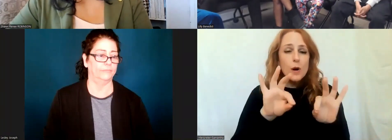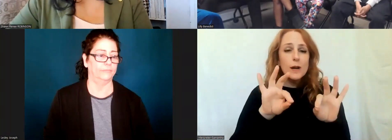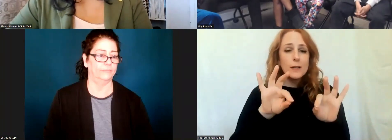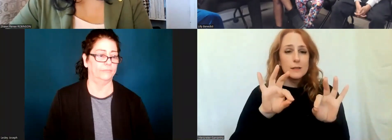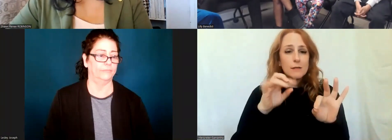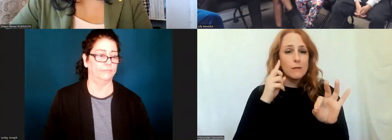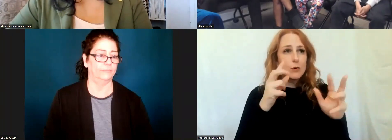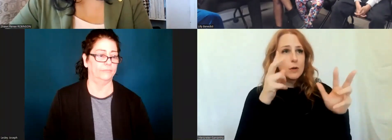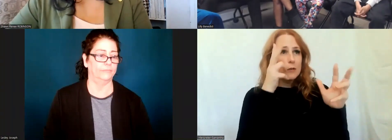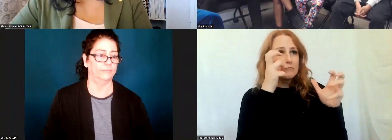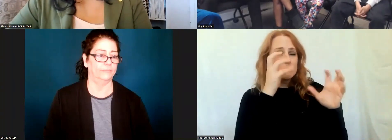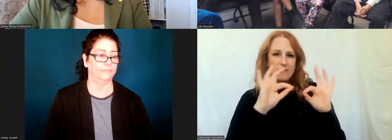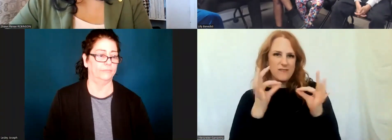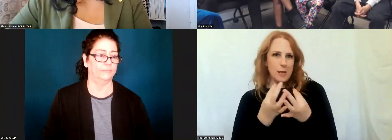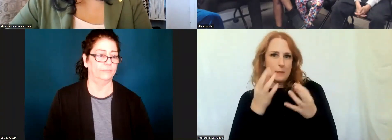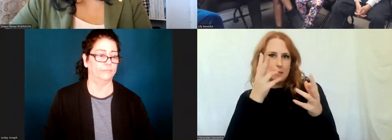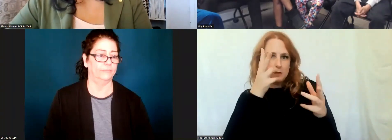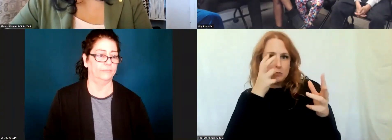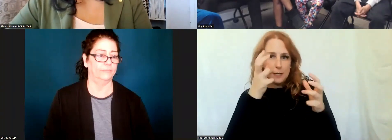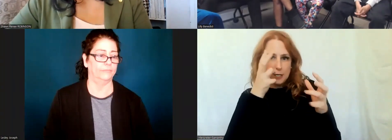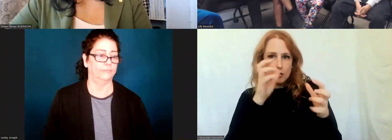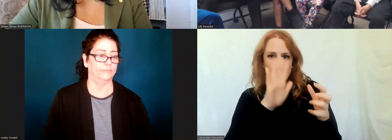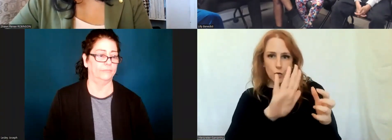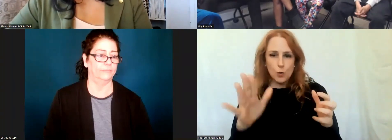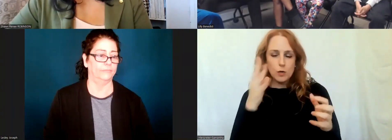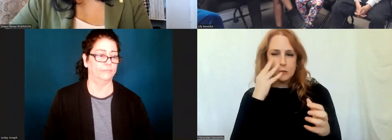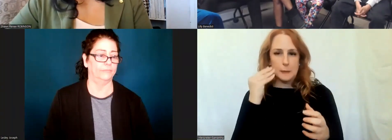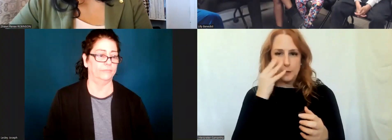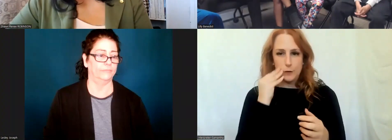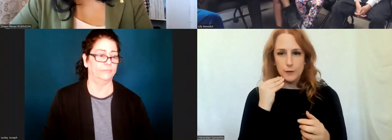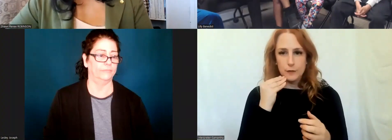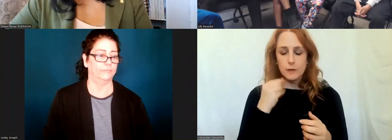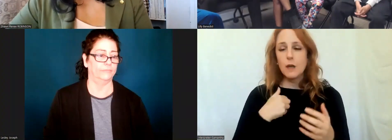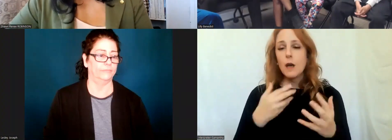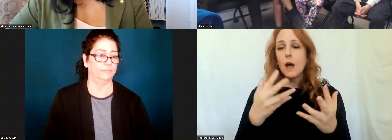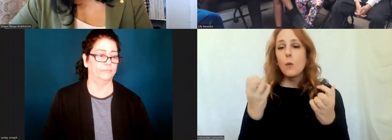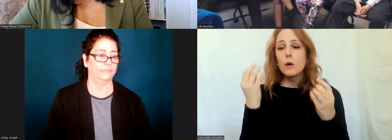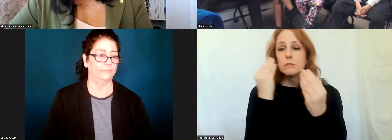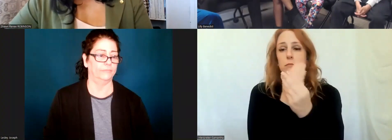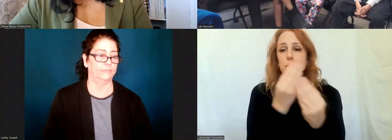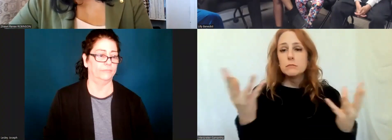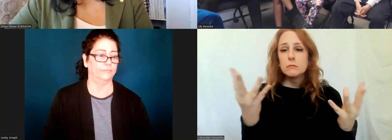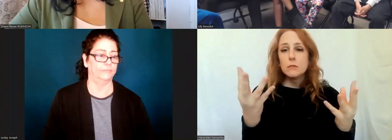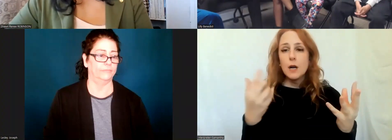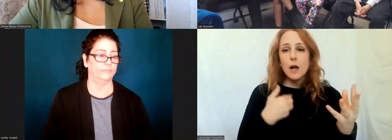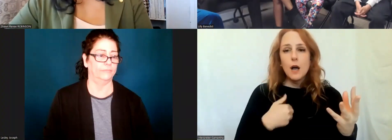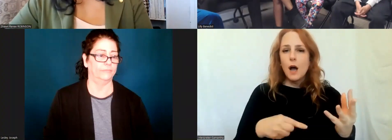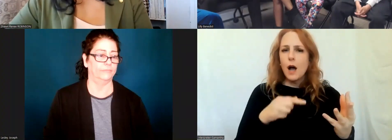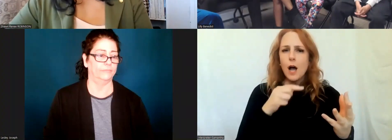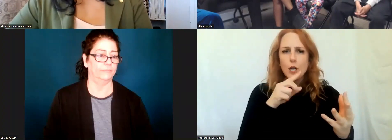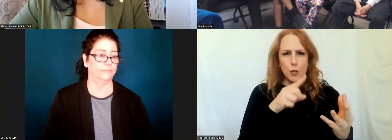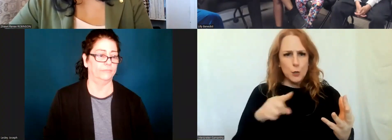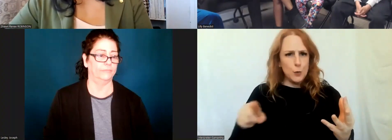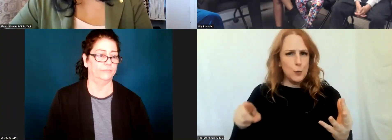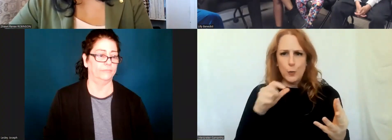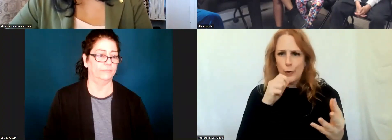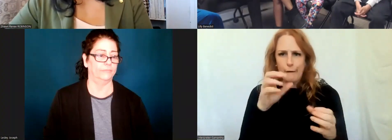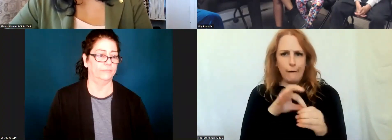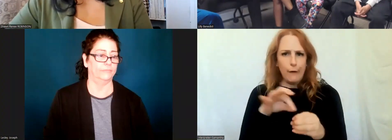it. I want you all to know that I do not see ghosts. I